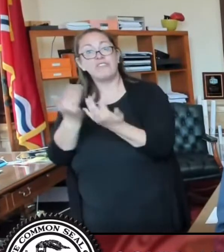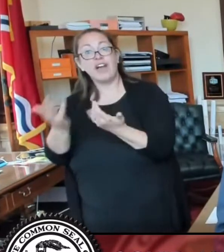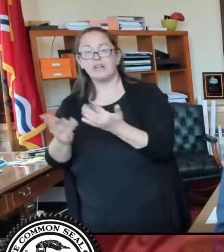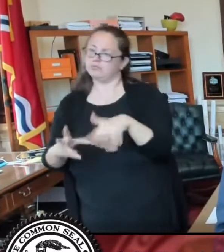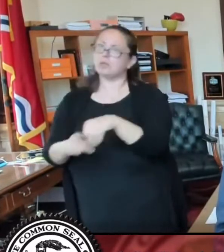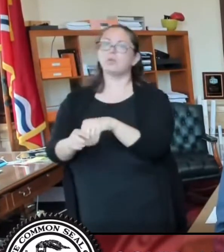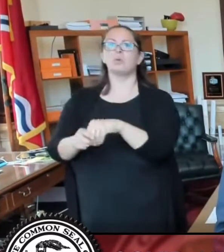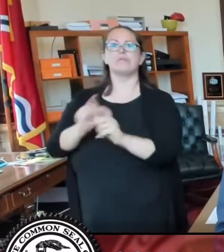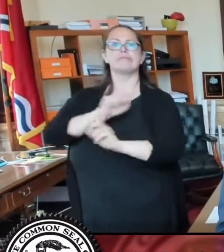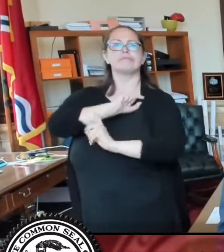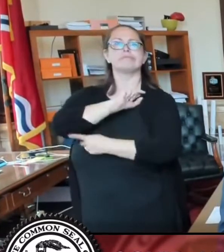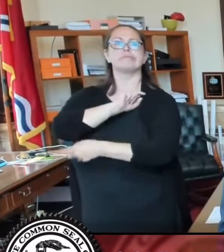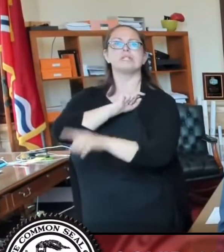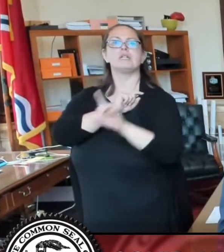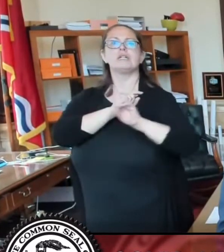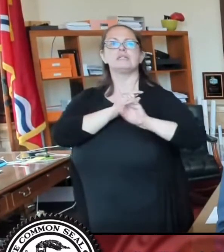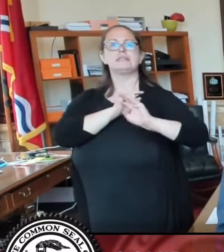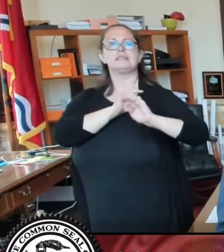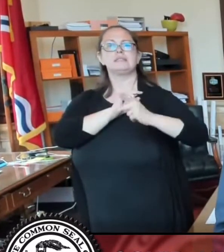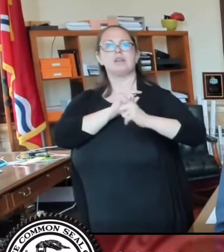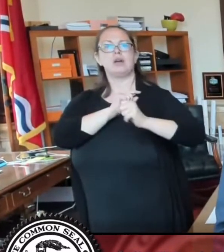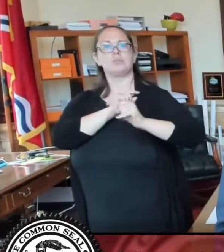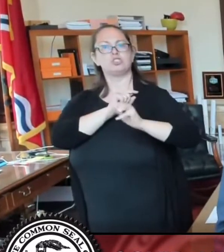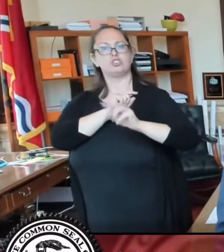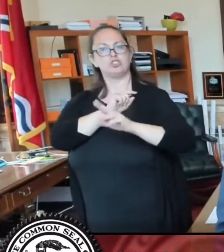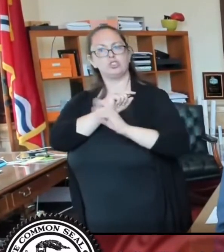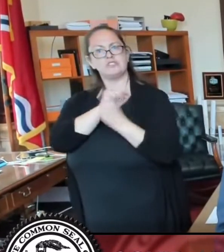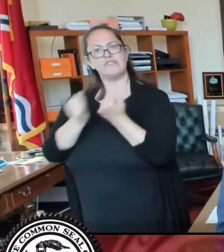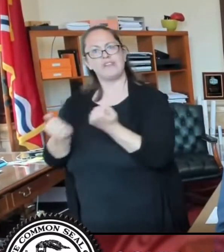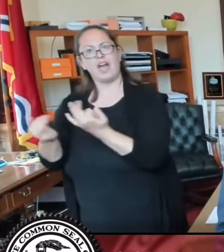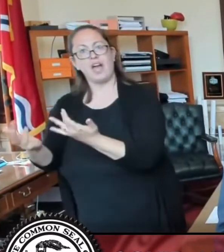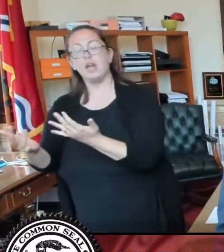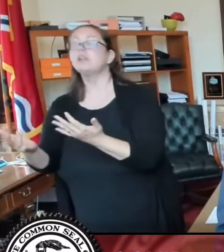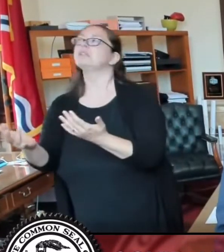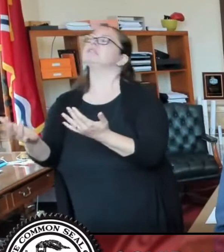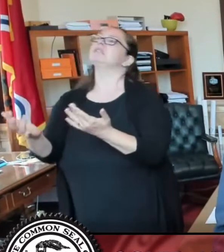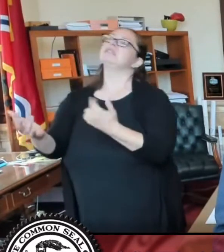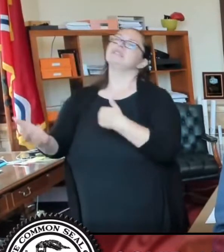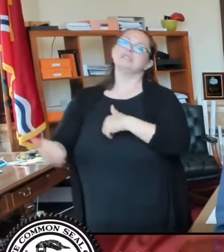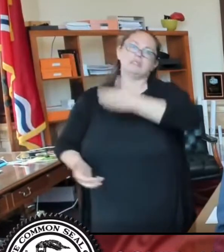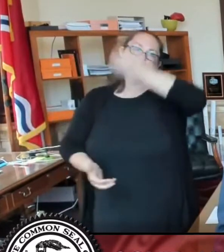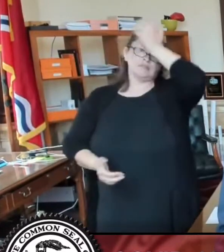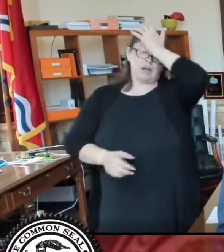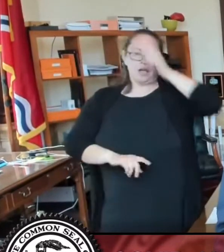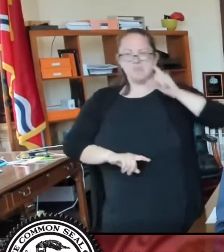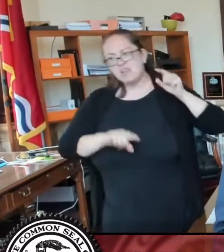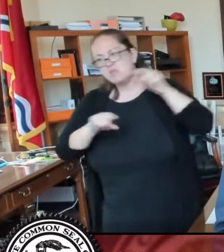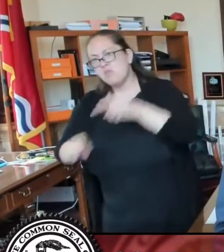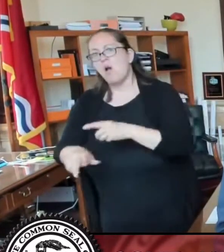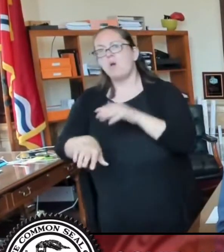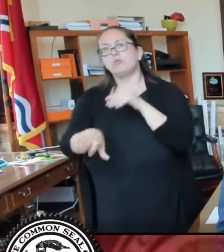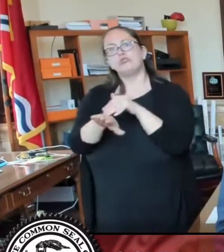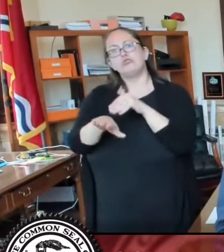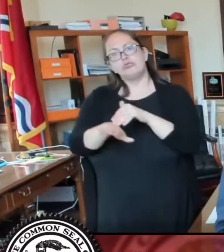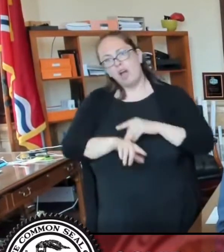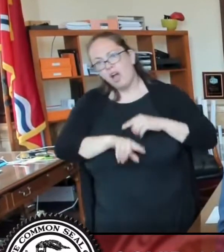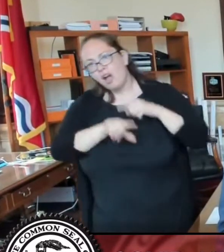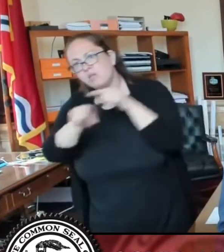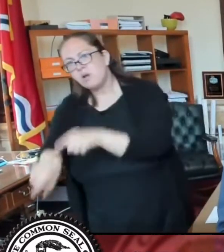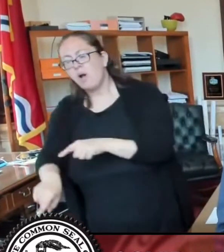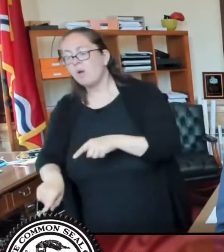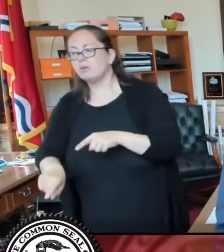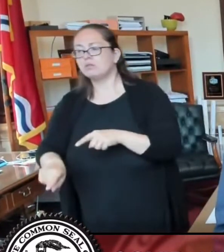And often we have to send police with our fire trucks. And so that takes a lot of our